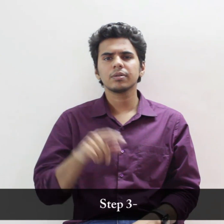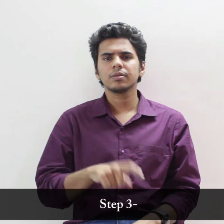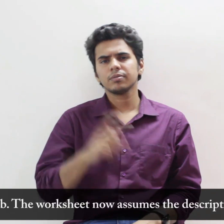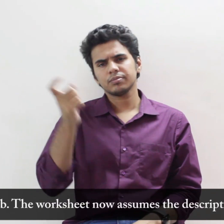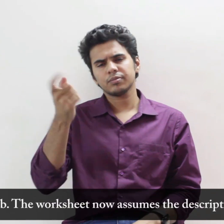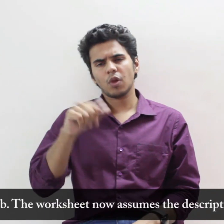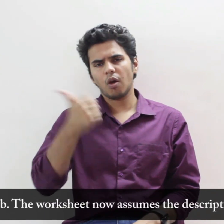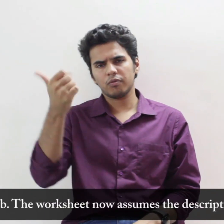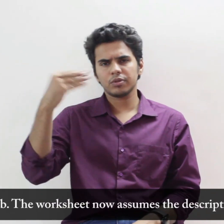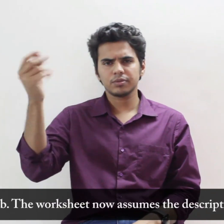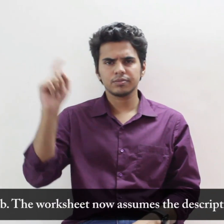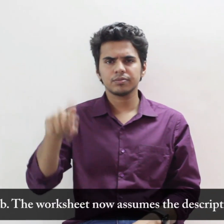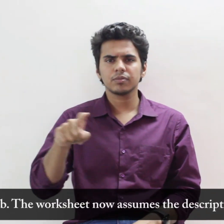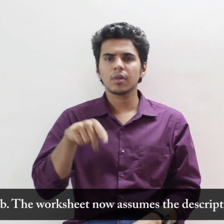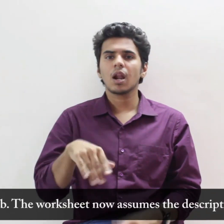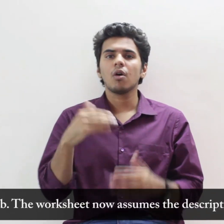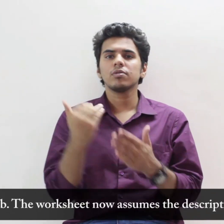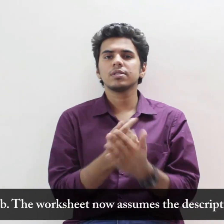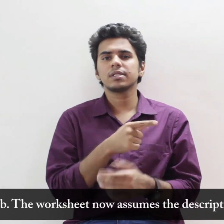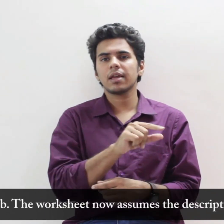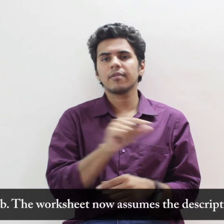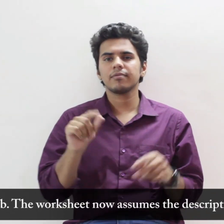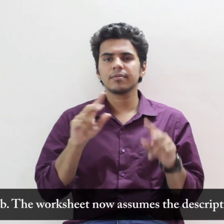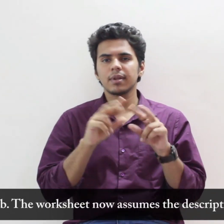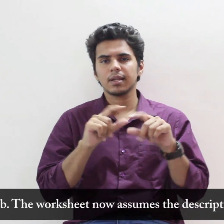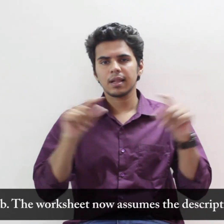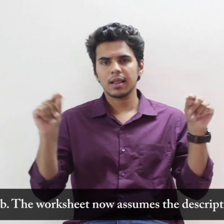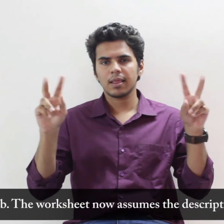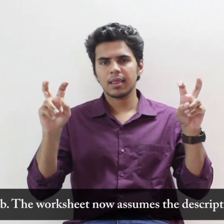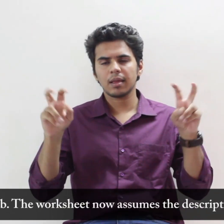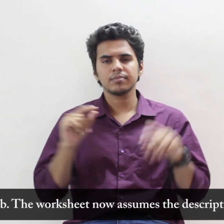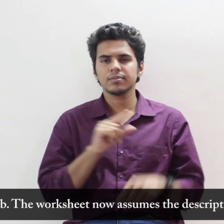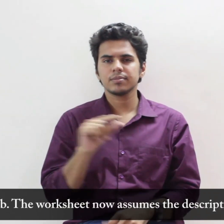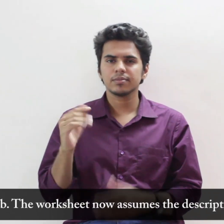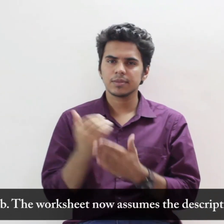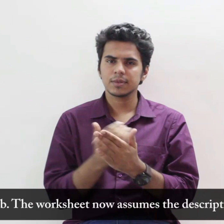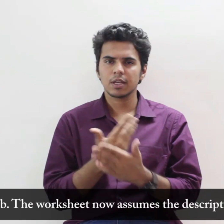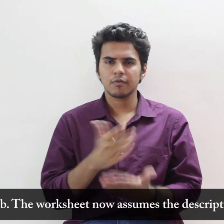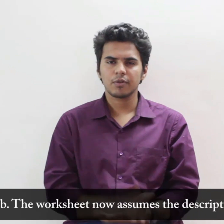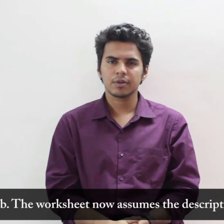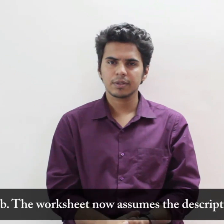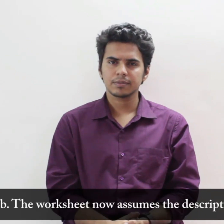tab. The worksheet now assumes the descriptive name defined.